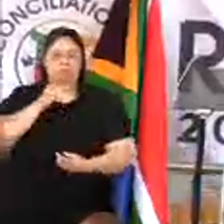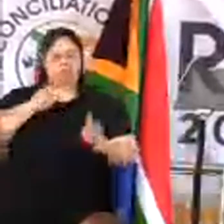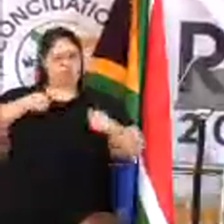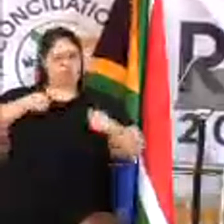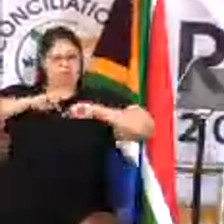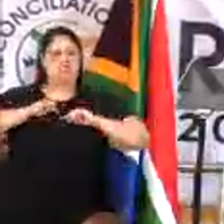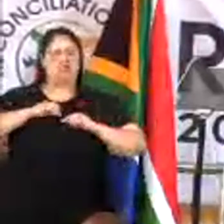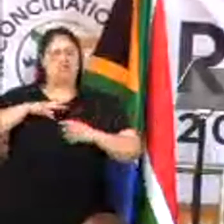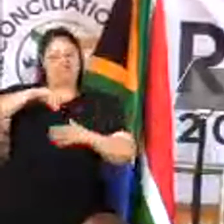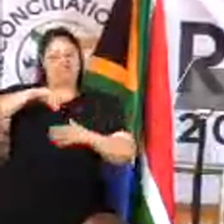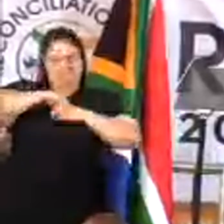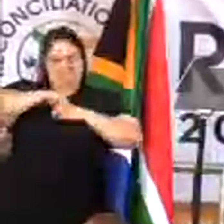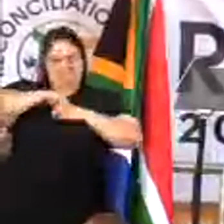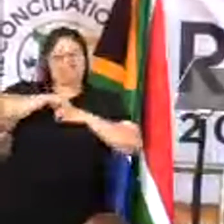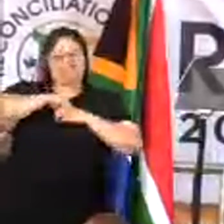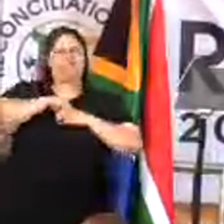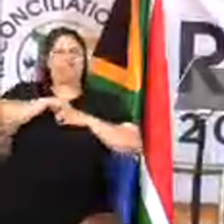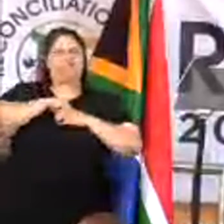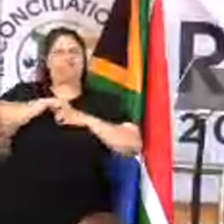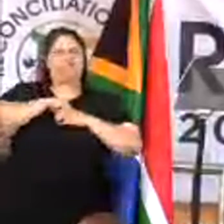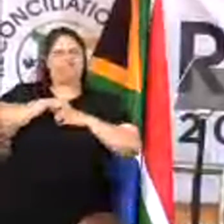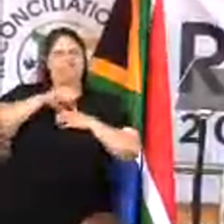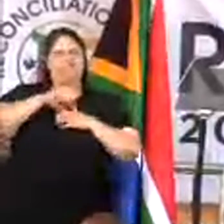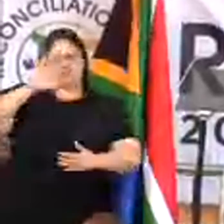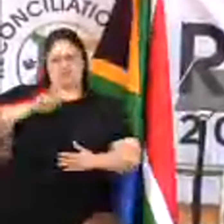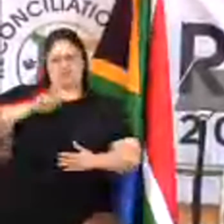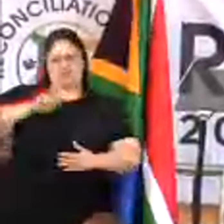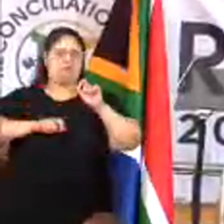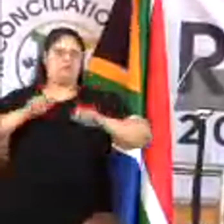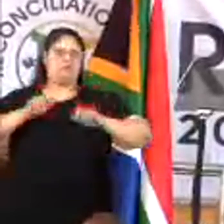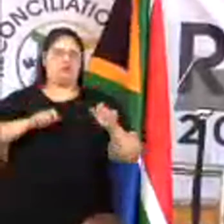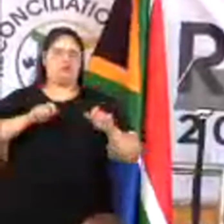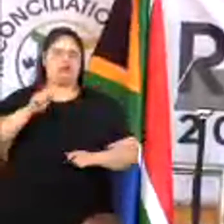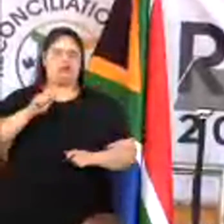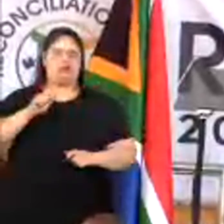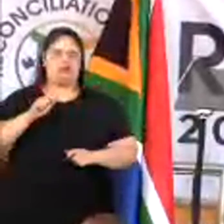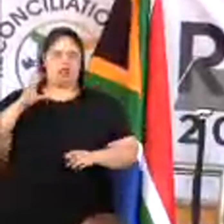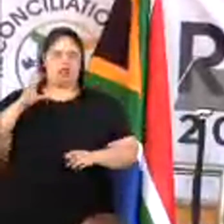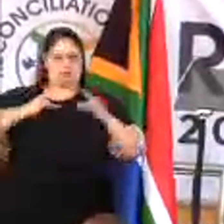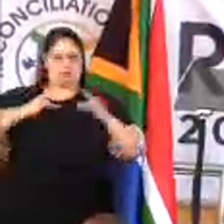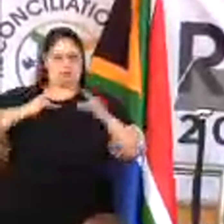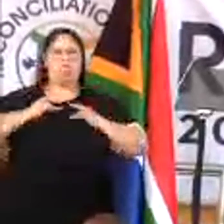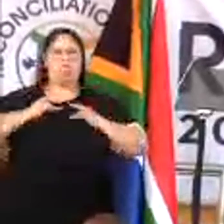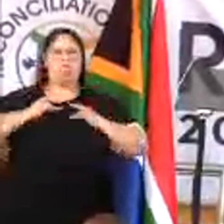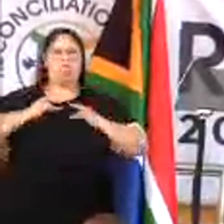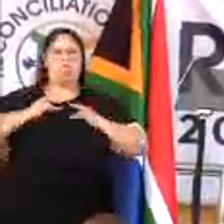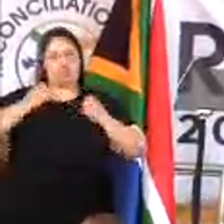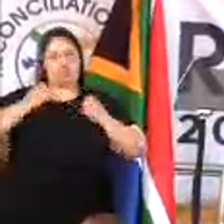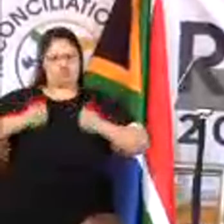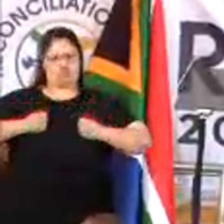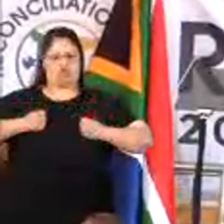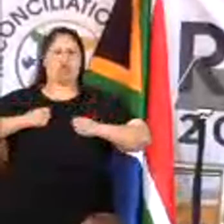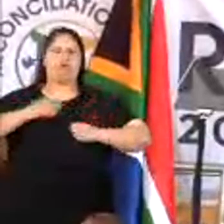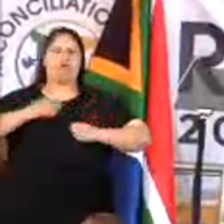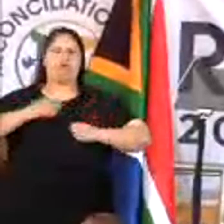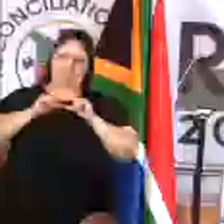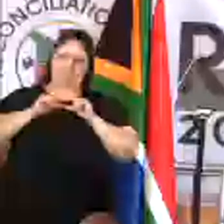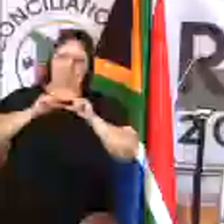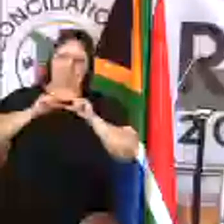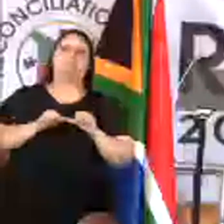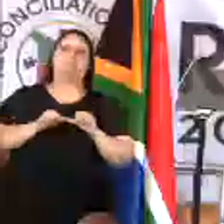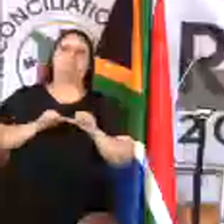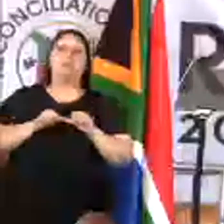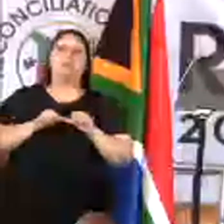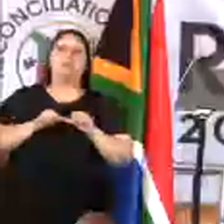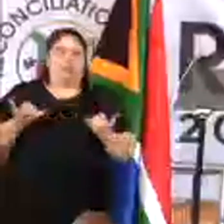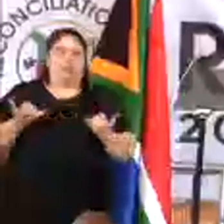have in us as South Africans, the strength and the resilience that has brought us to where we